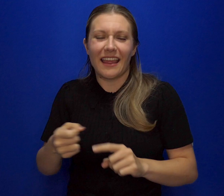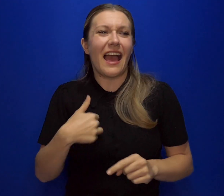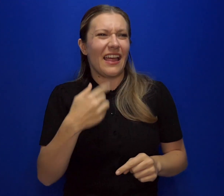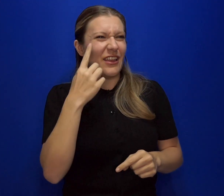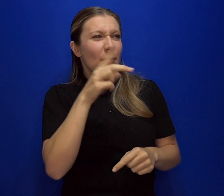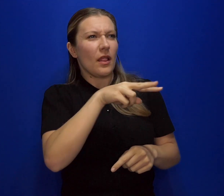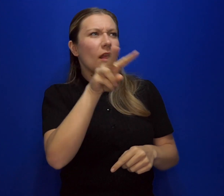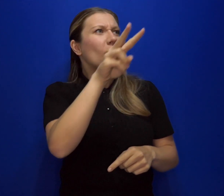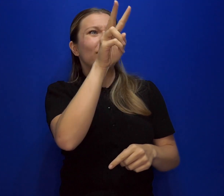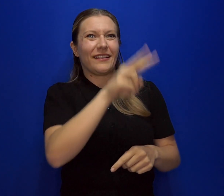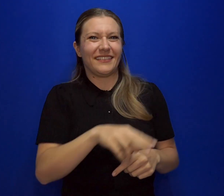second.